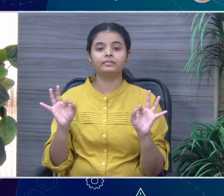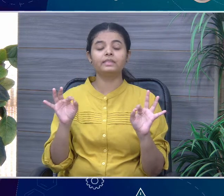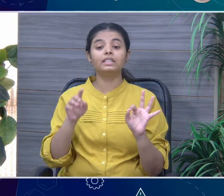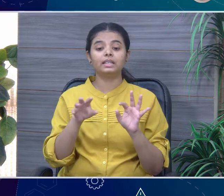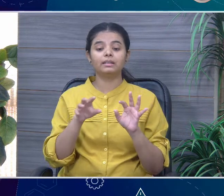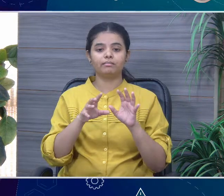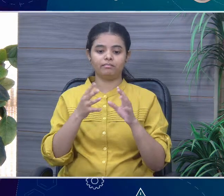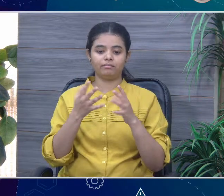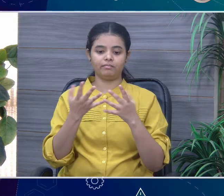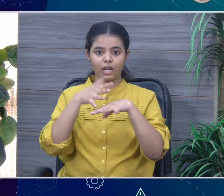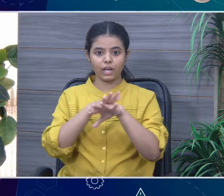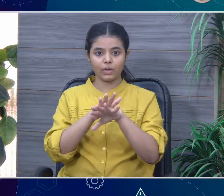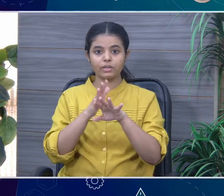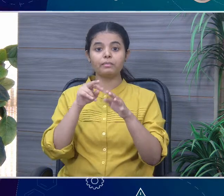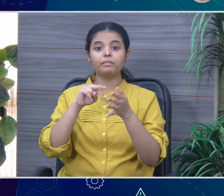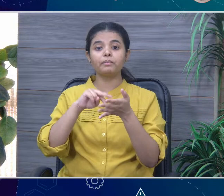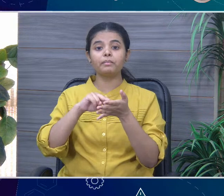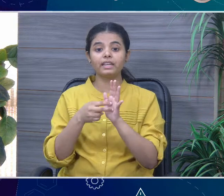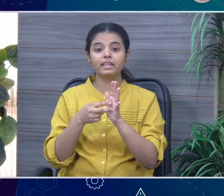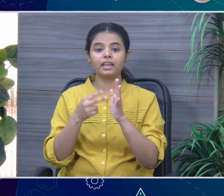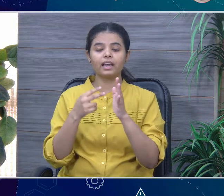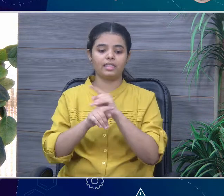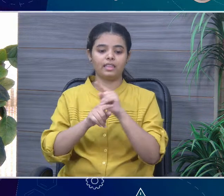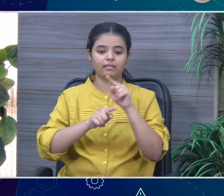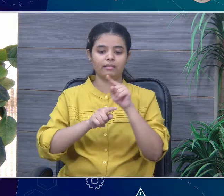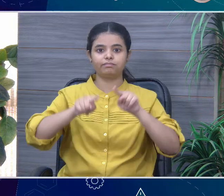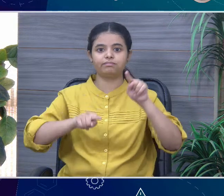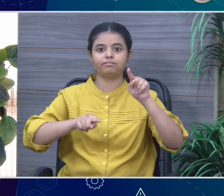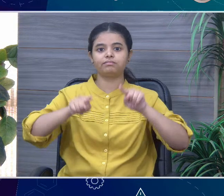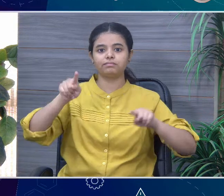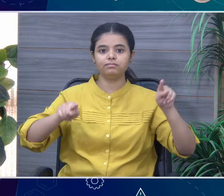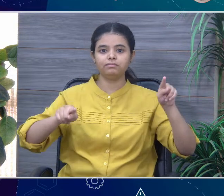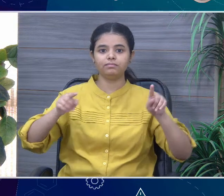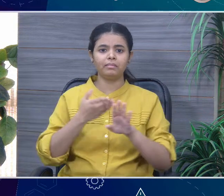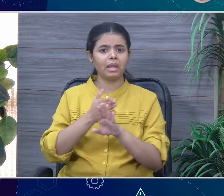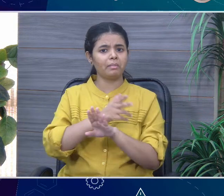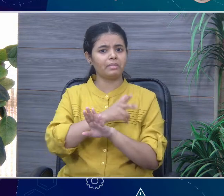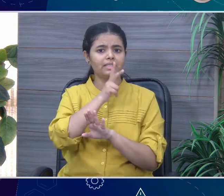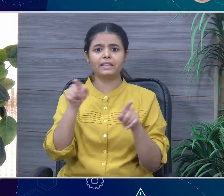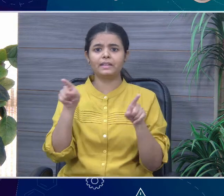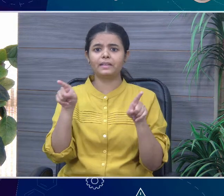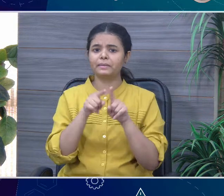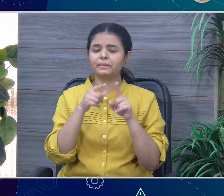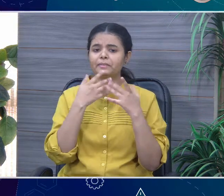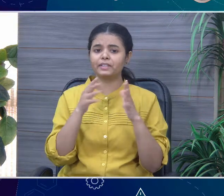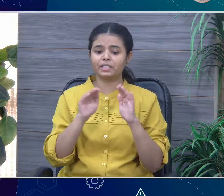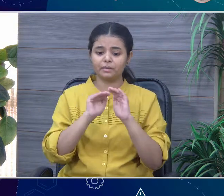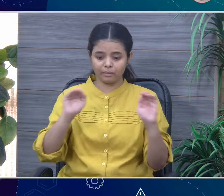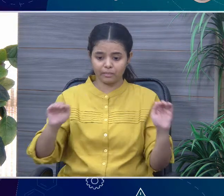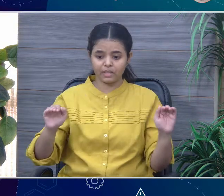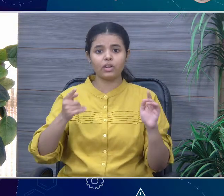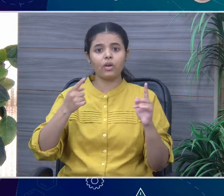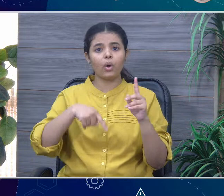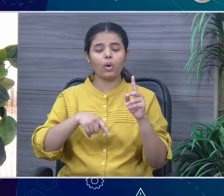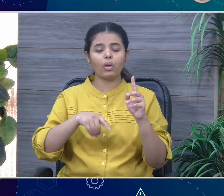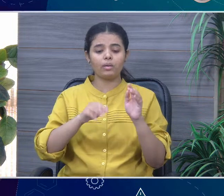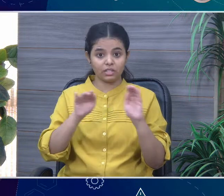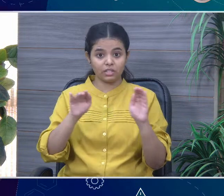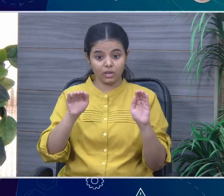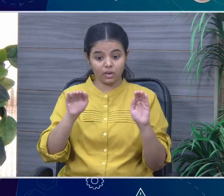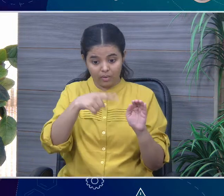diversity, which we have been talking about in this session. Diversity is where children are different from each